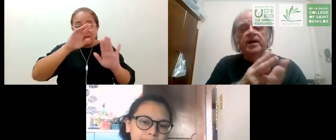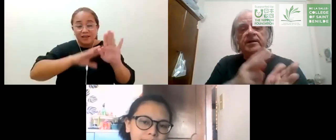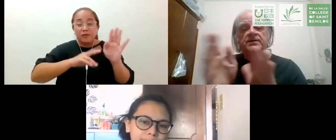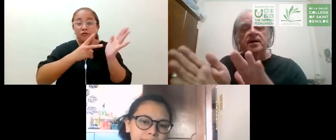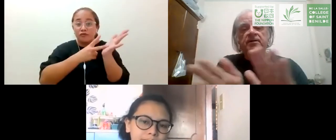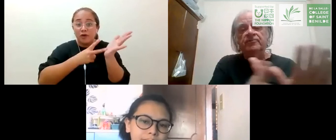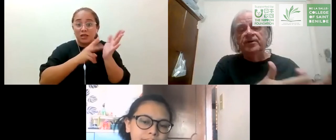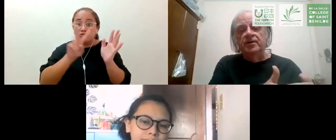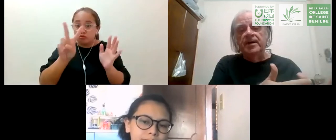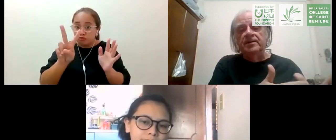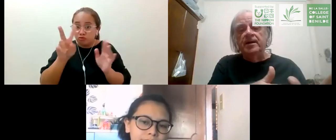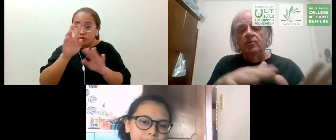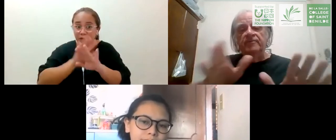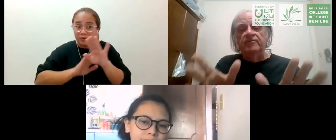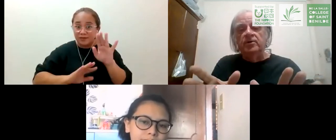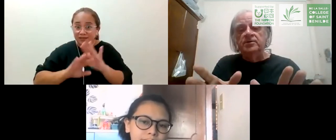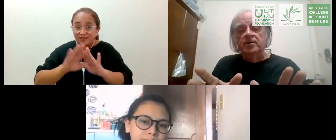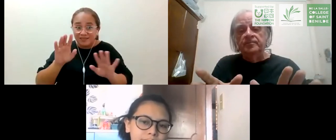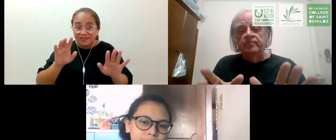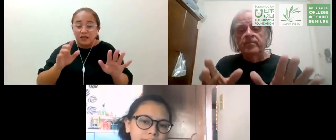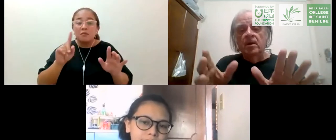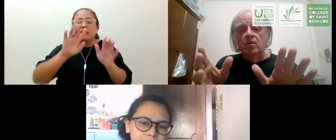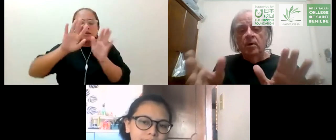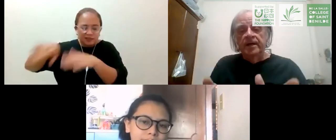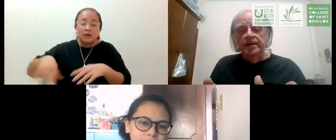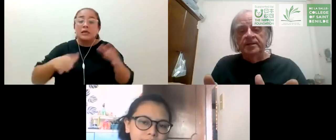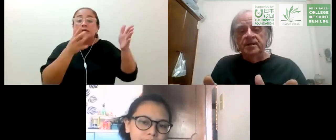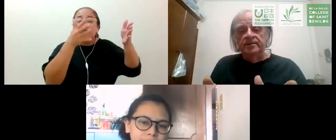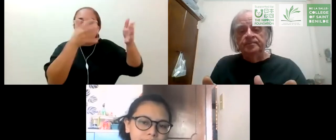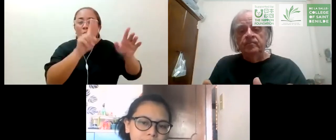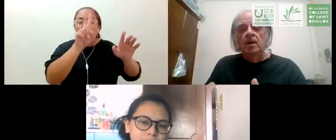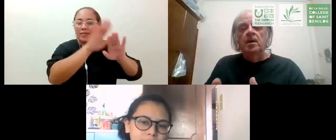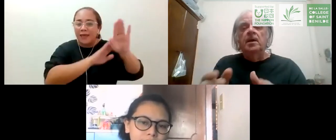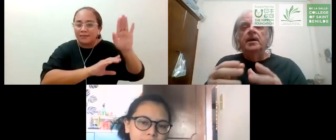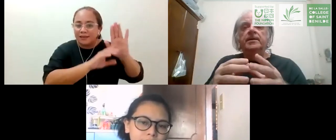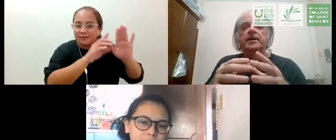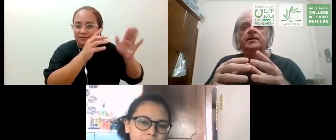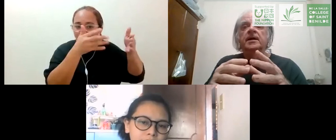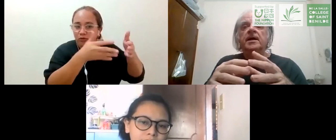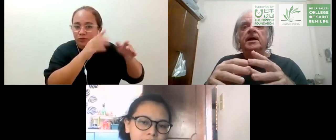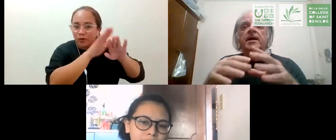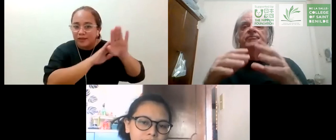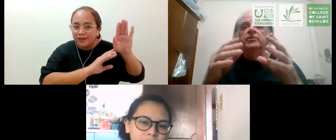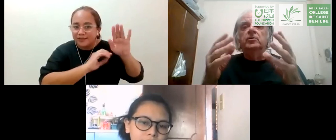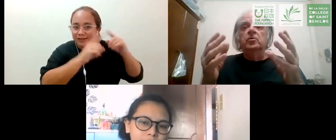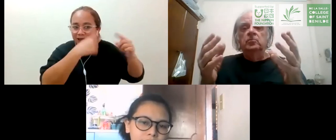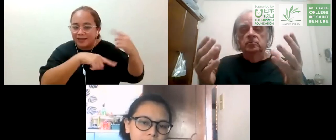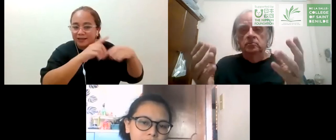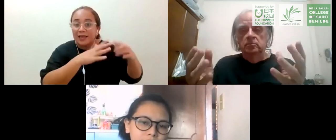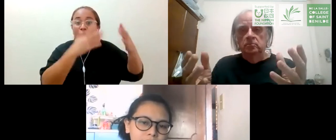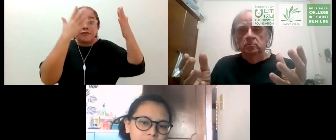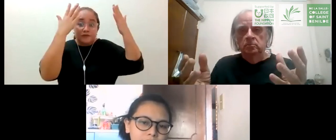is two-handed sign. You forget about that. Only focus on one-handed sign. And then after